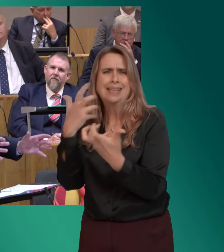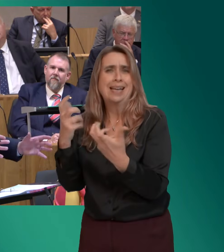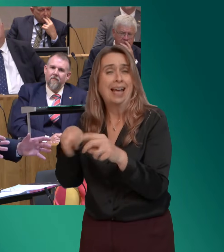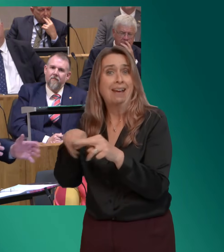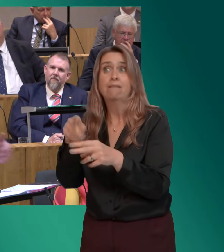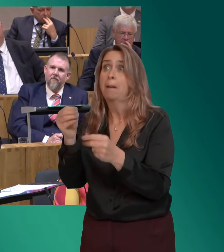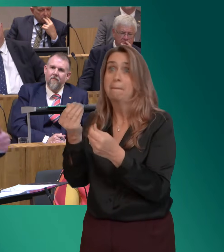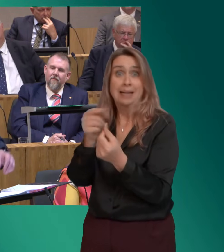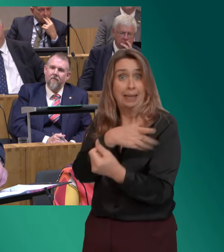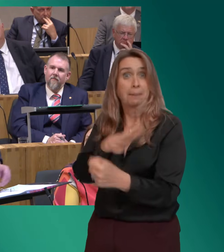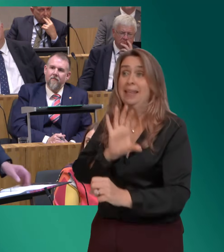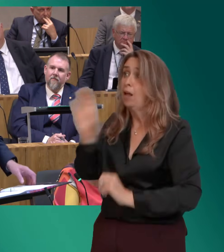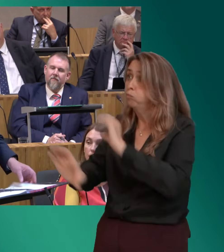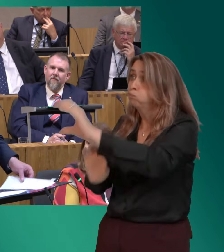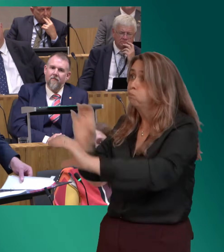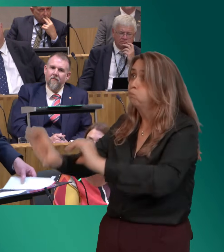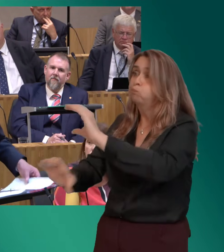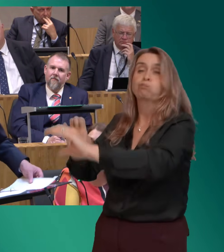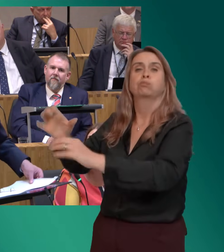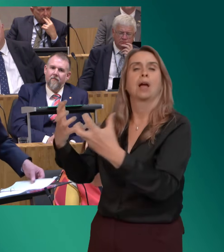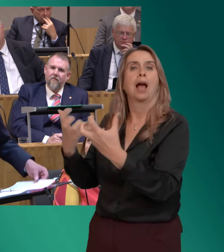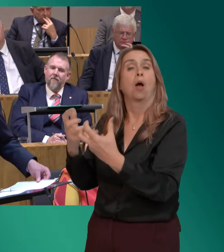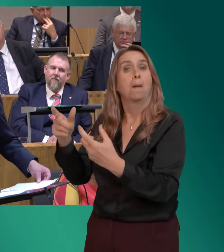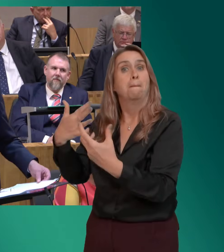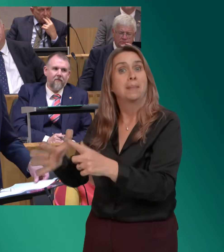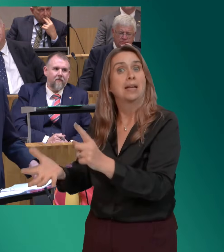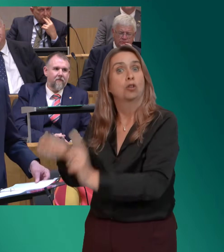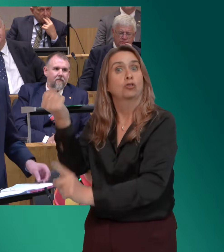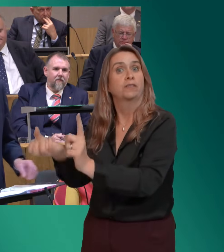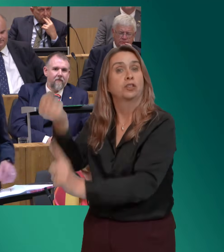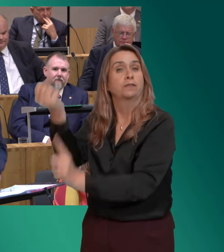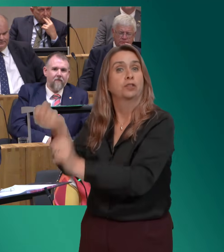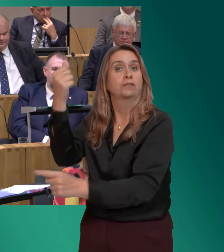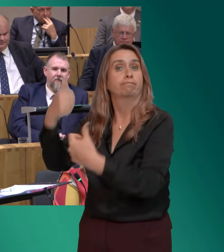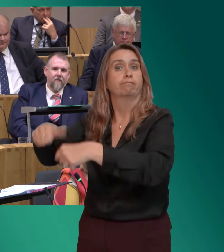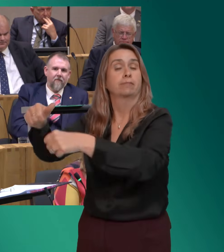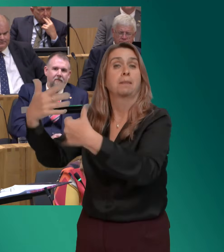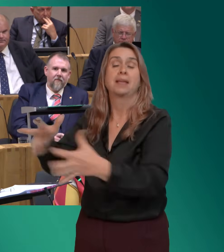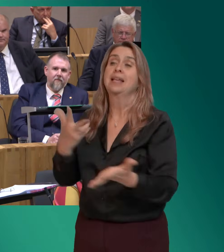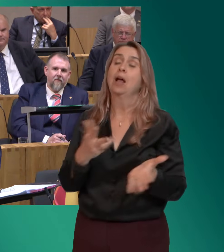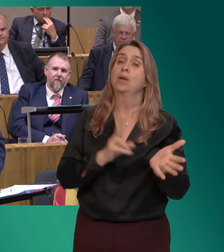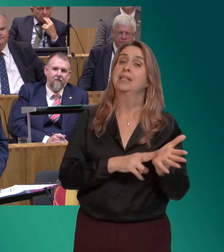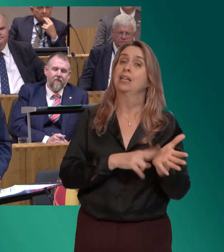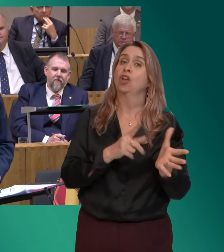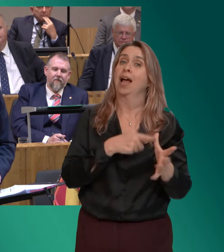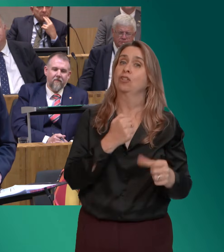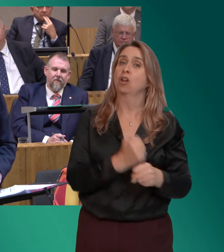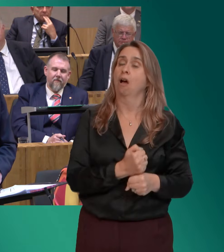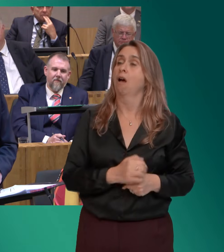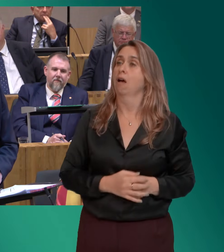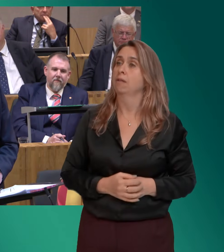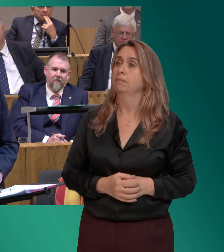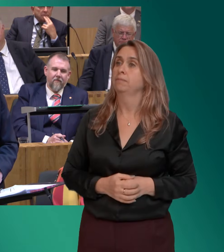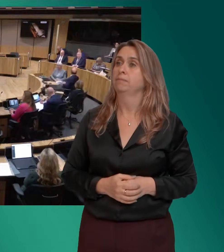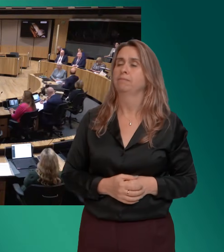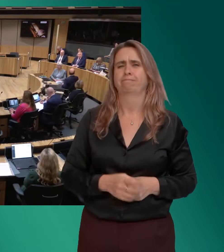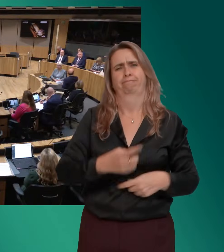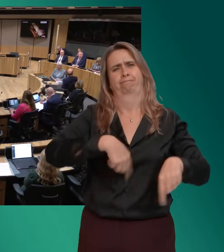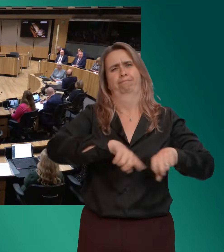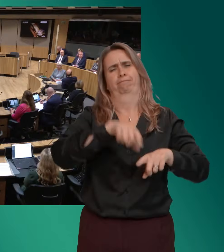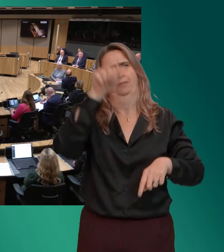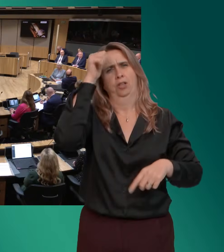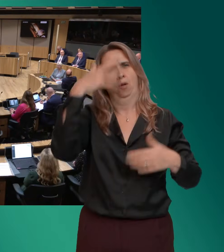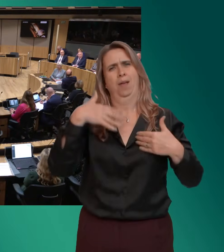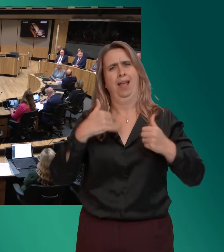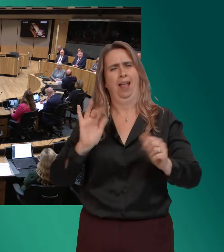out of investments, and that will guide us as a principle through the course of this government. Natasha Ashgar. Thank you so much, Presiding Officer. First Minister, it's no secret that the state of our